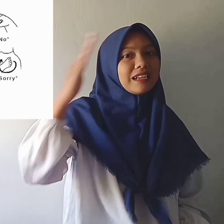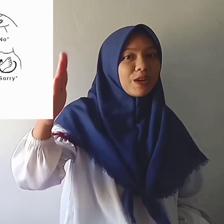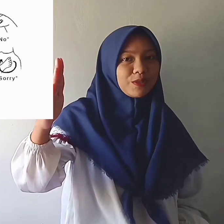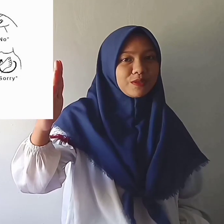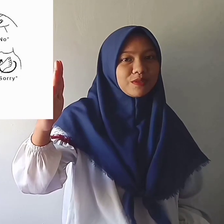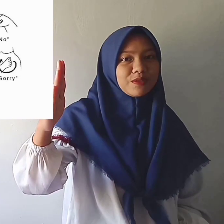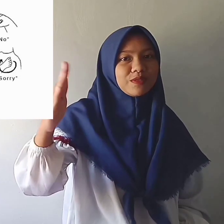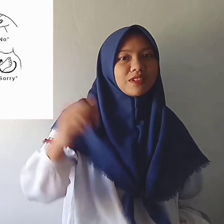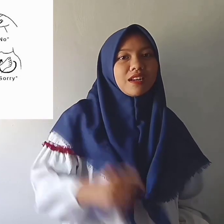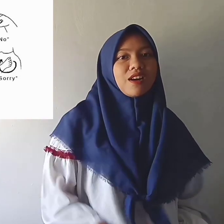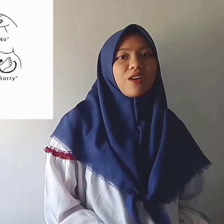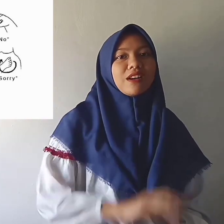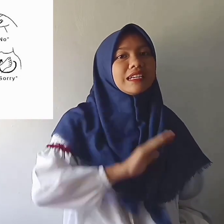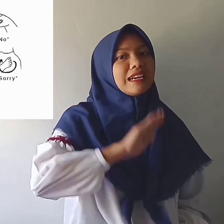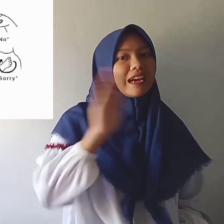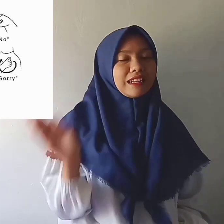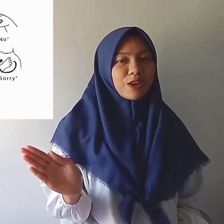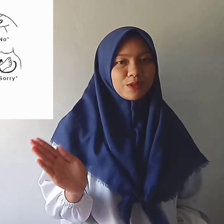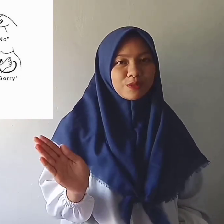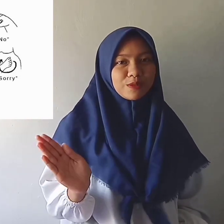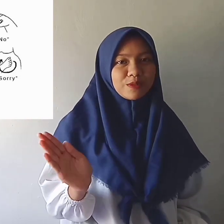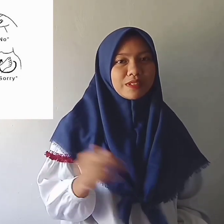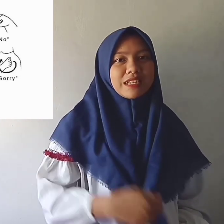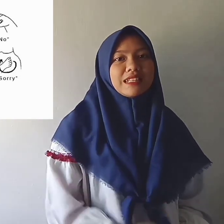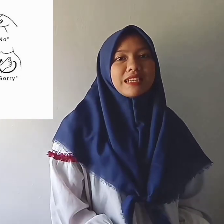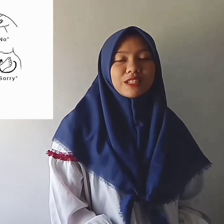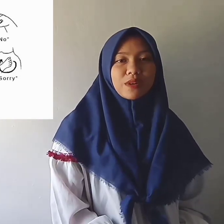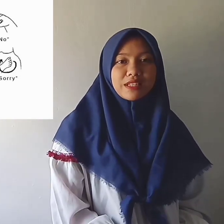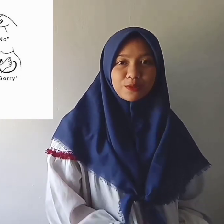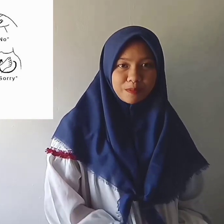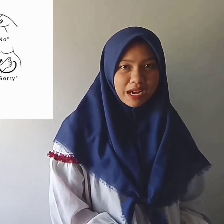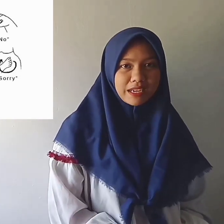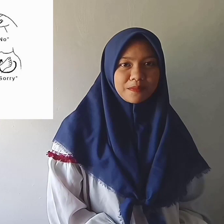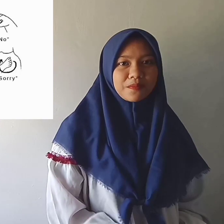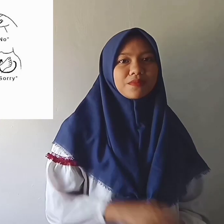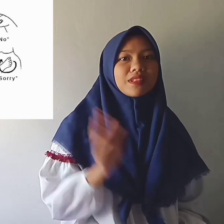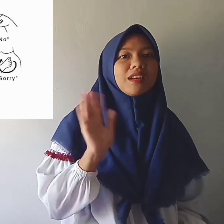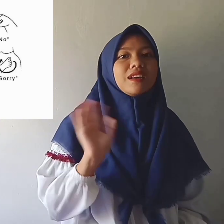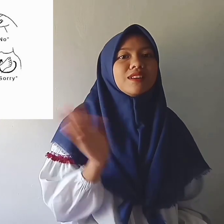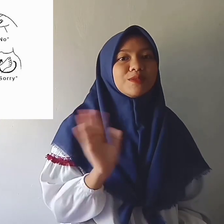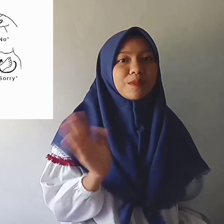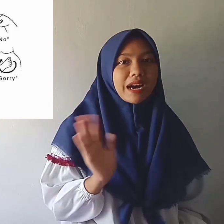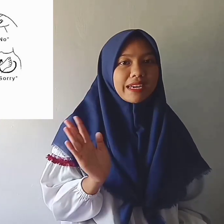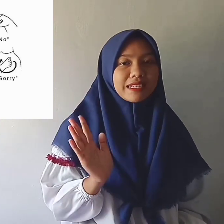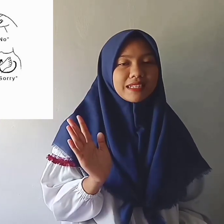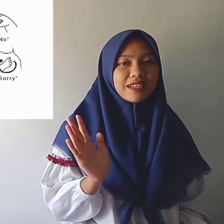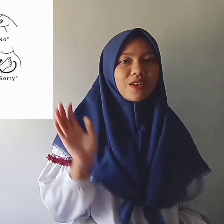hello, or hello. The next one is goodbye, goodbye,